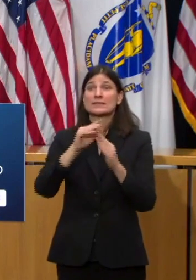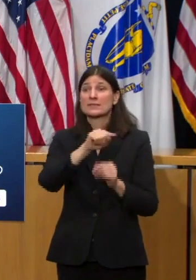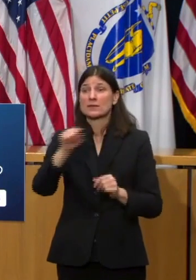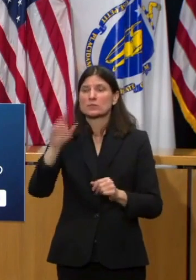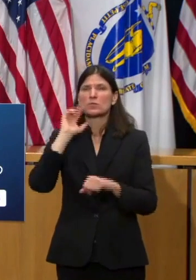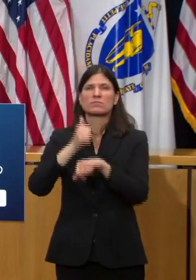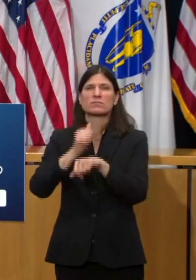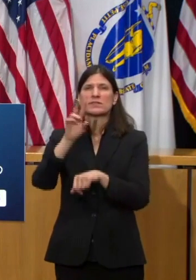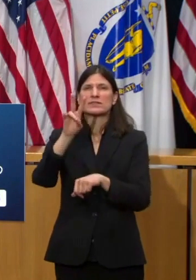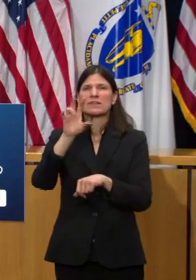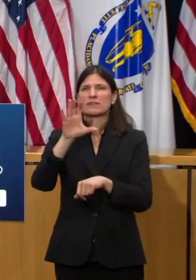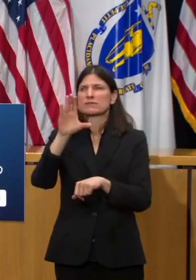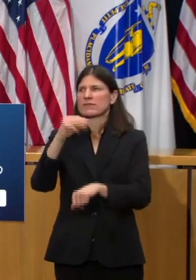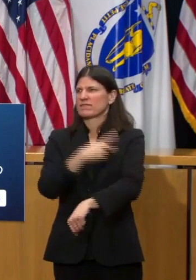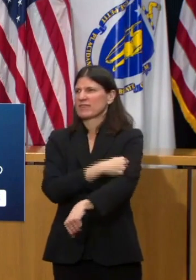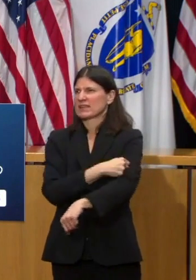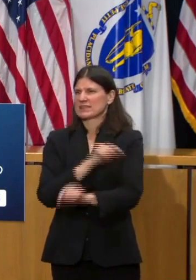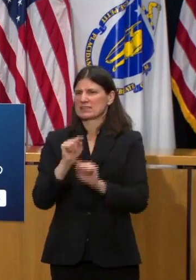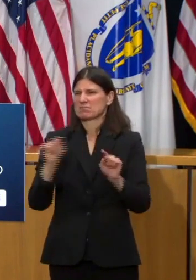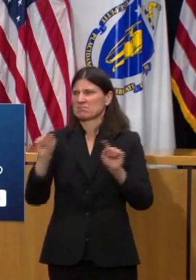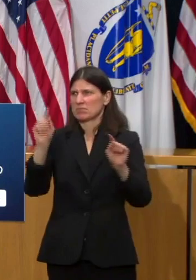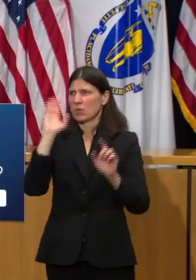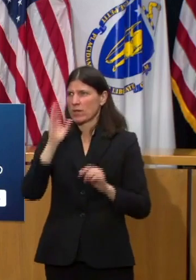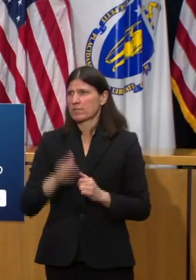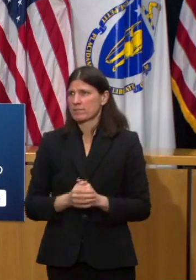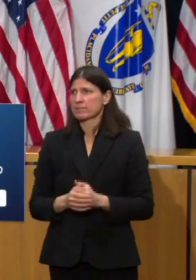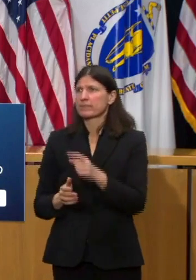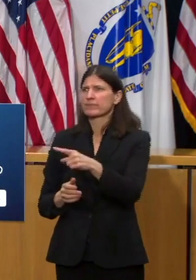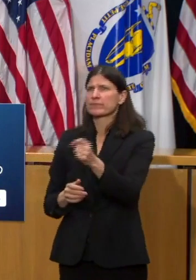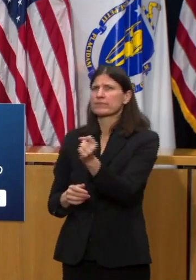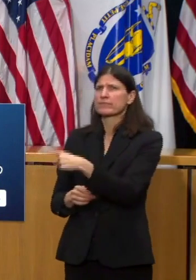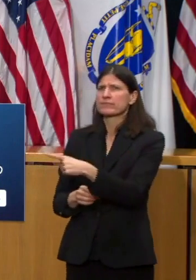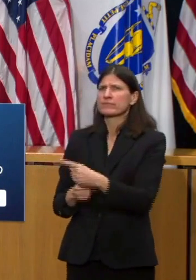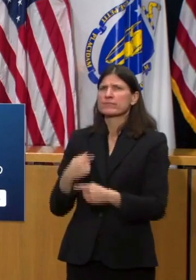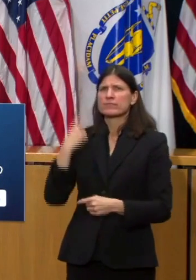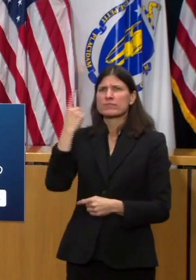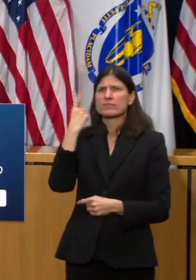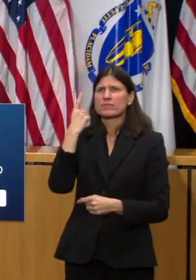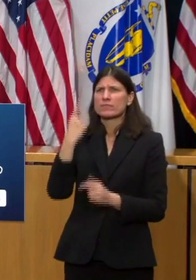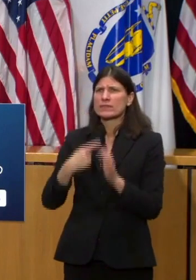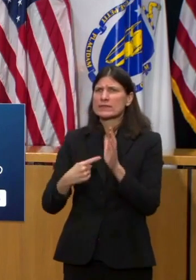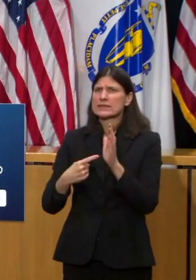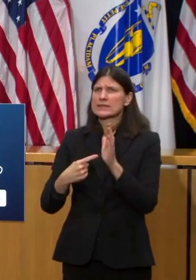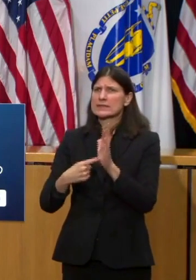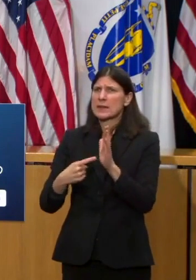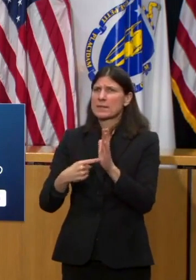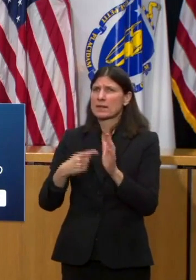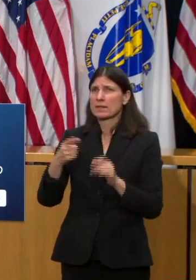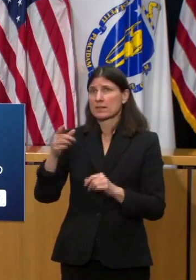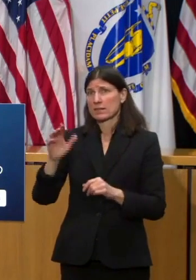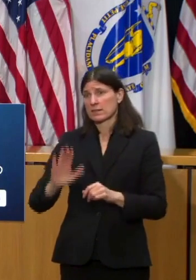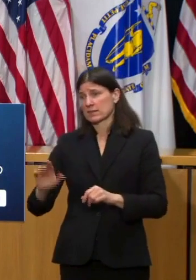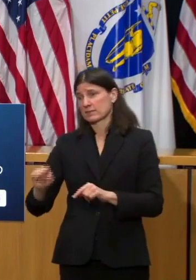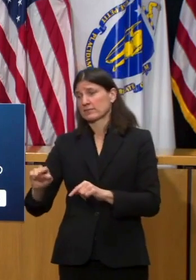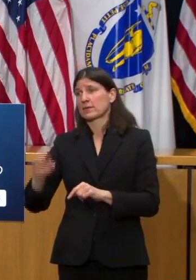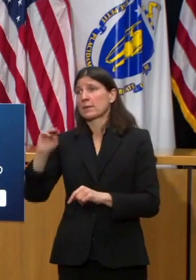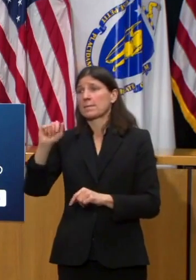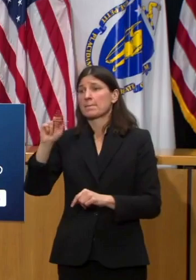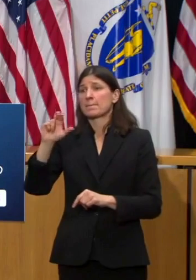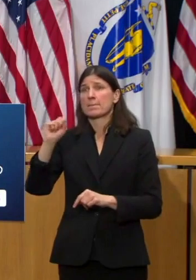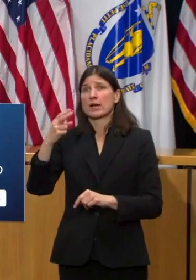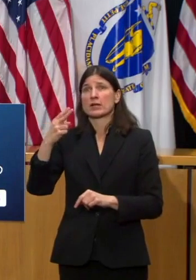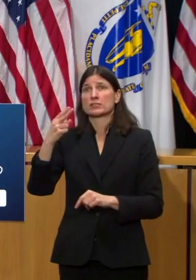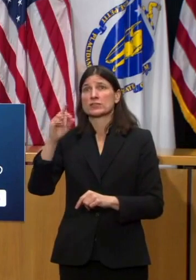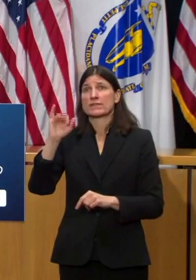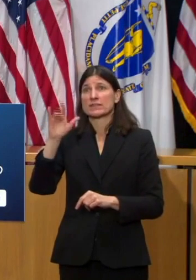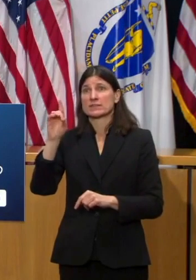Marshfield is a regional site. It's regional, so it can't, but does it have to be open to the entire state, or can they stick to 10 towns or something? They need to be open to the